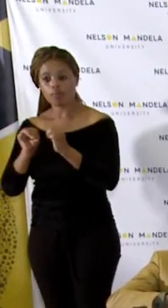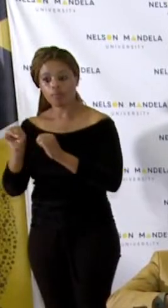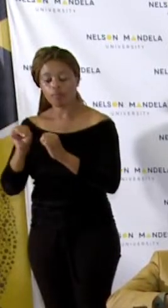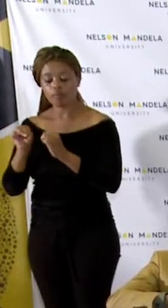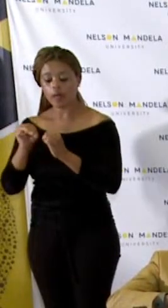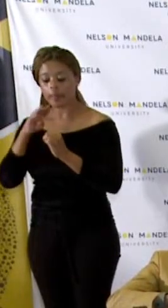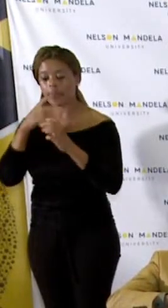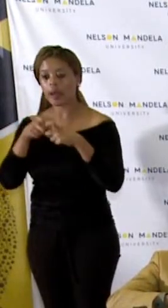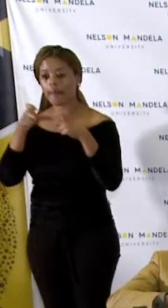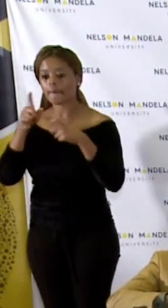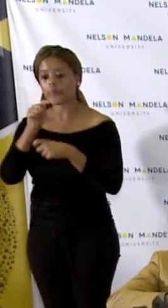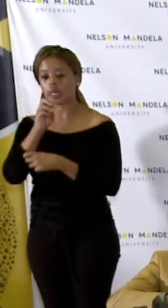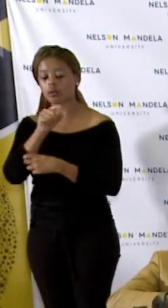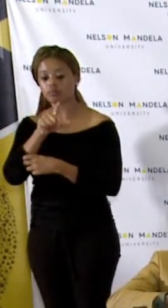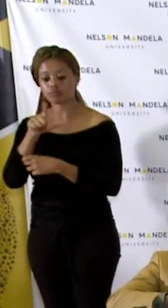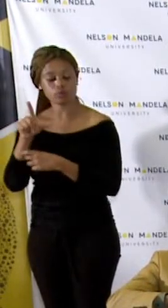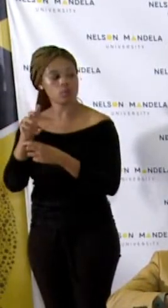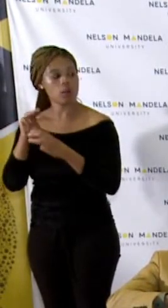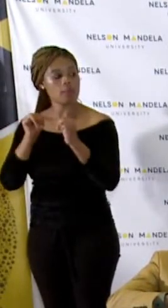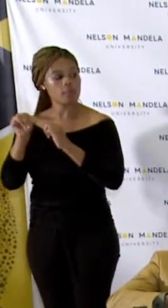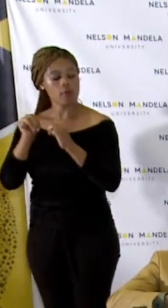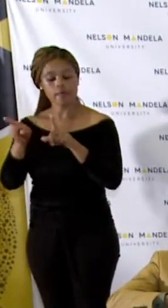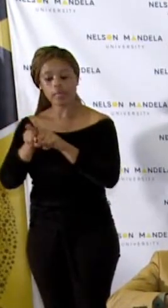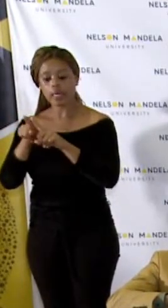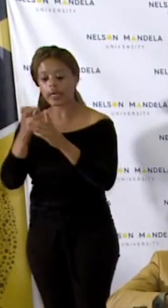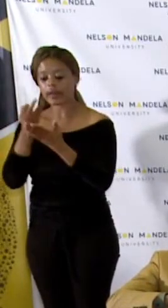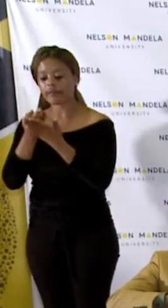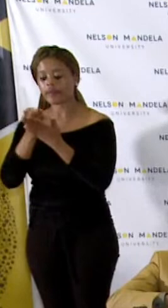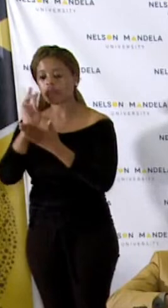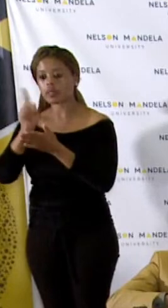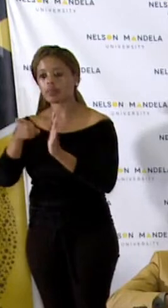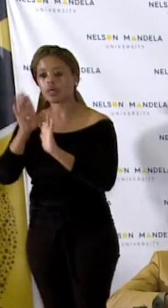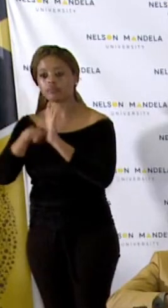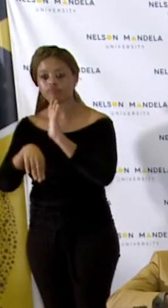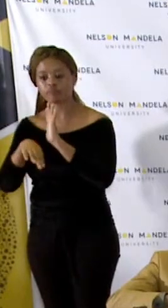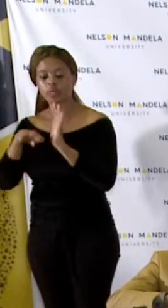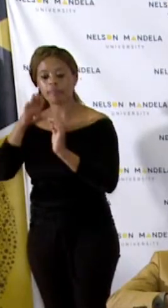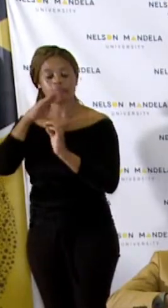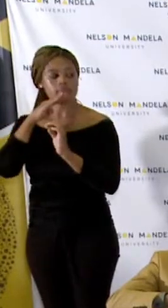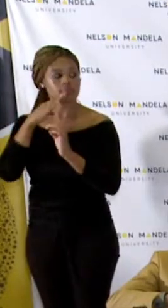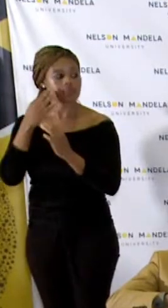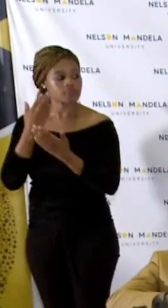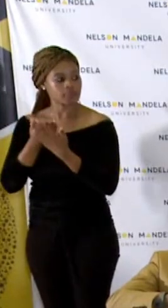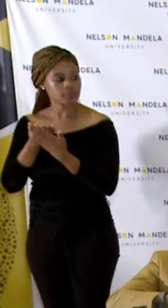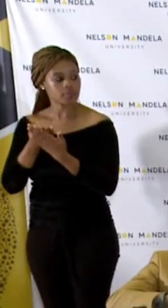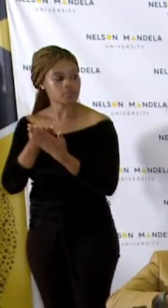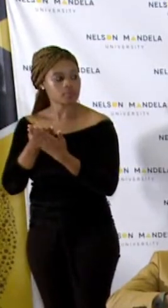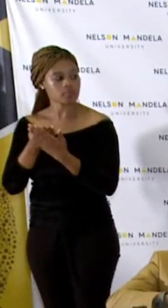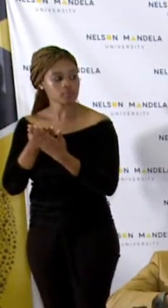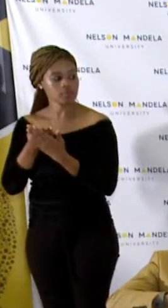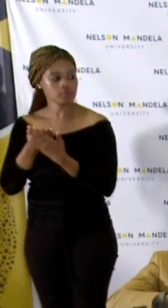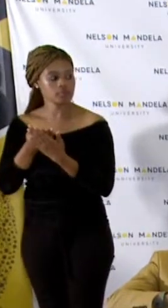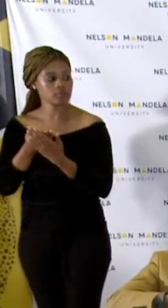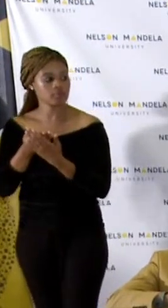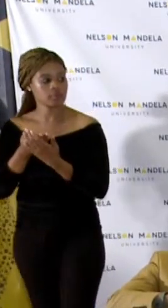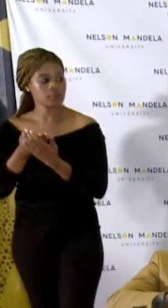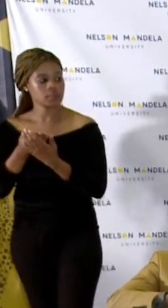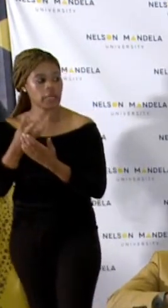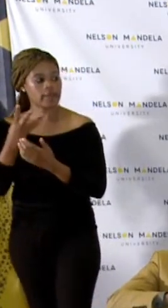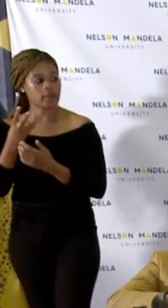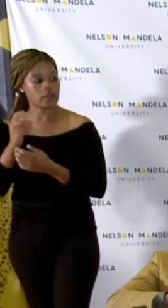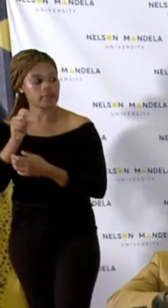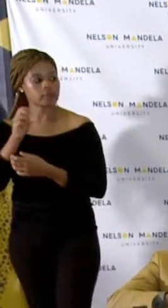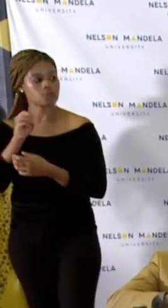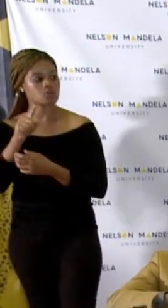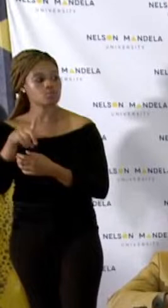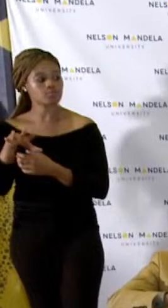Too, all right? Movements like Fees Must Fall, their messages were amplified. And if these tools did not